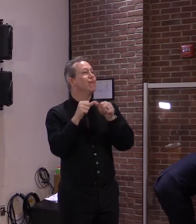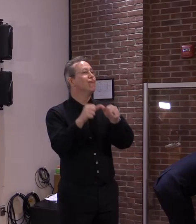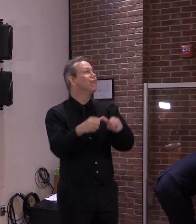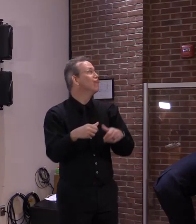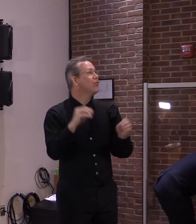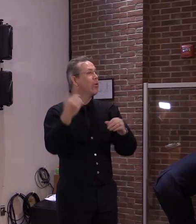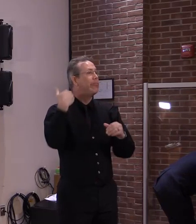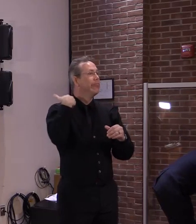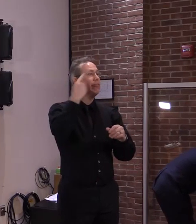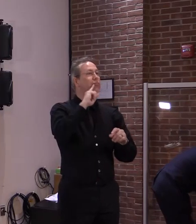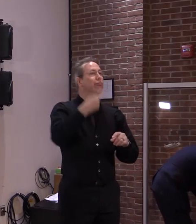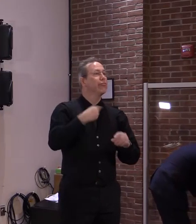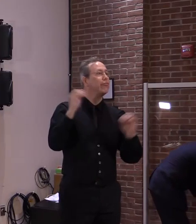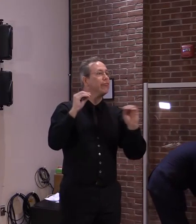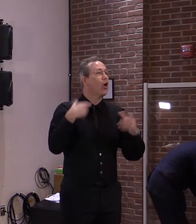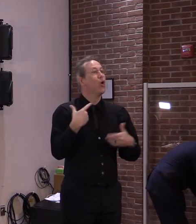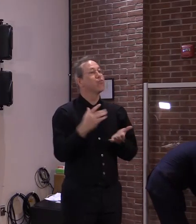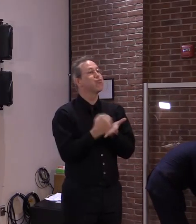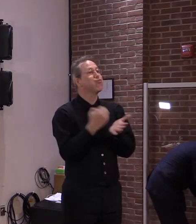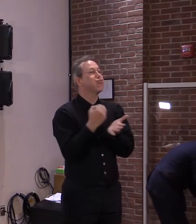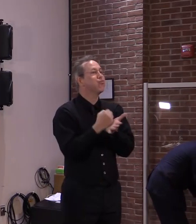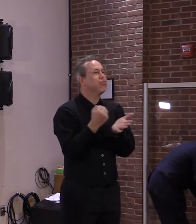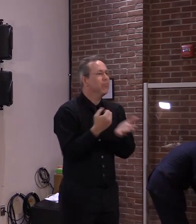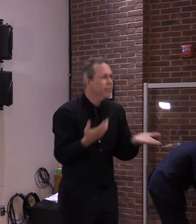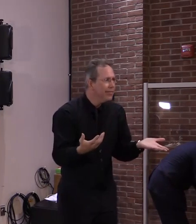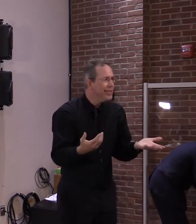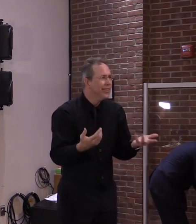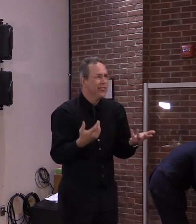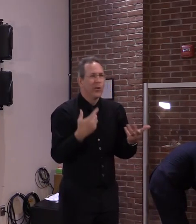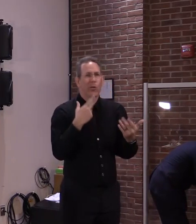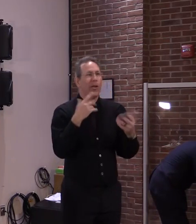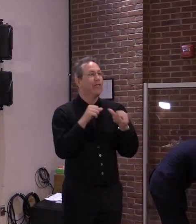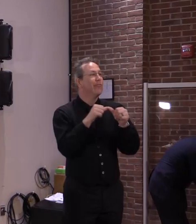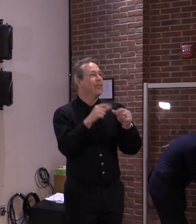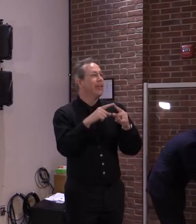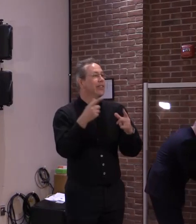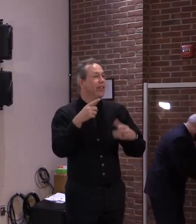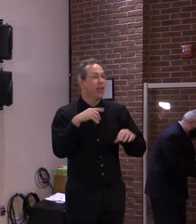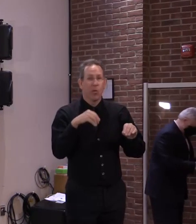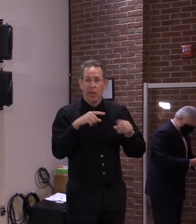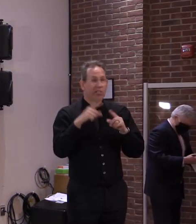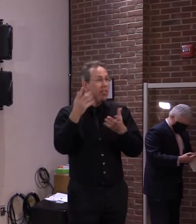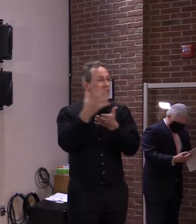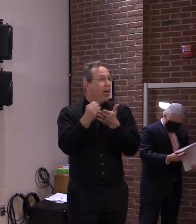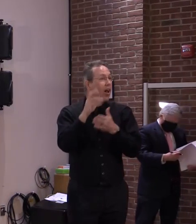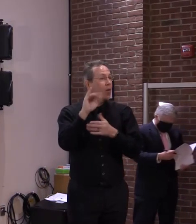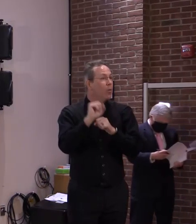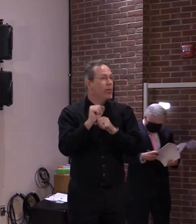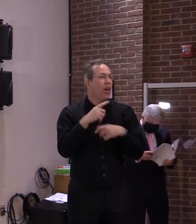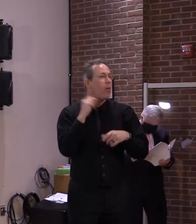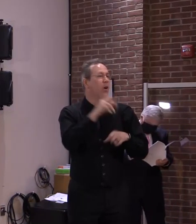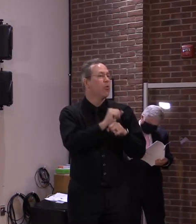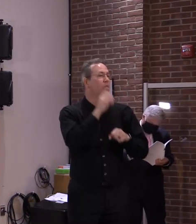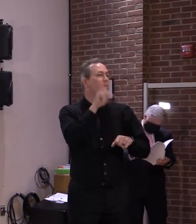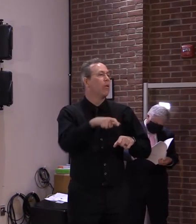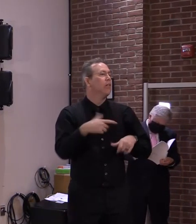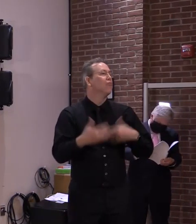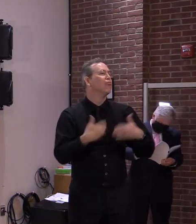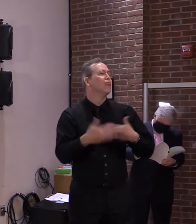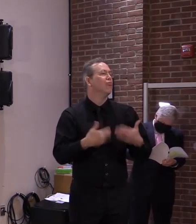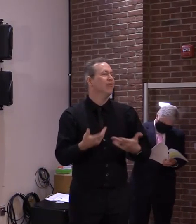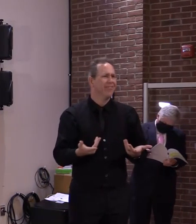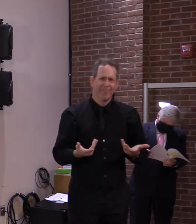getting $1,000 taxable and having to work 40 hours. I mean, well, again, I'm sensitive. Certainly is a disincentive to work. It's a disincentive to